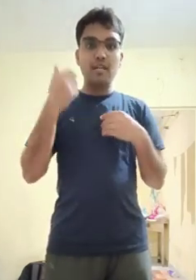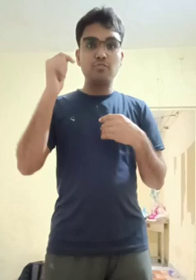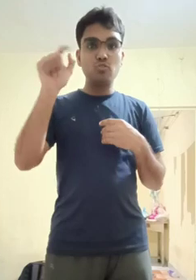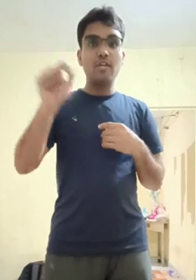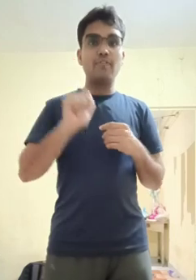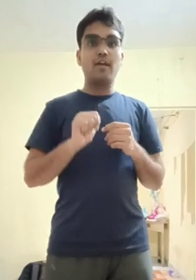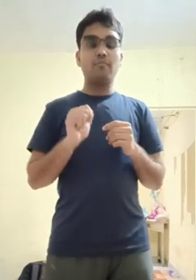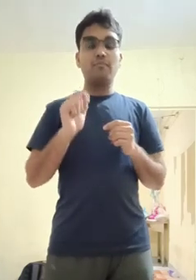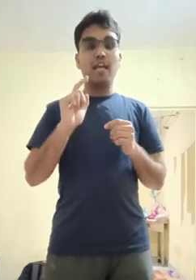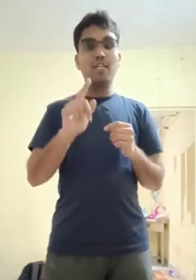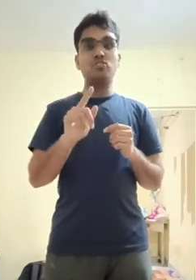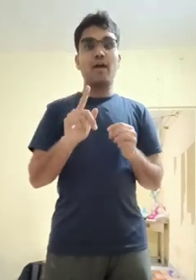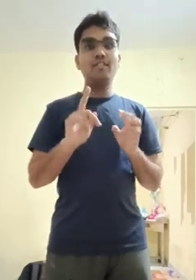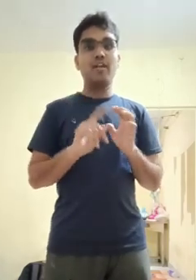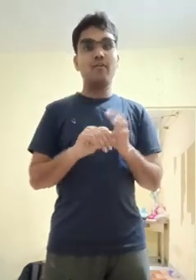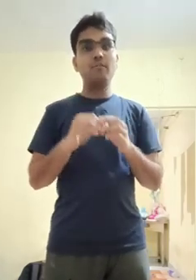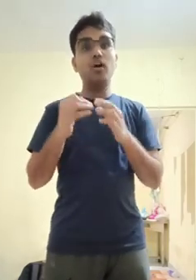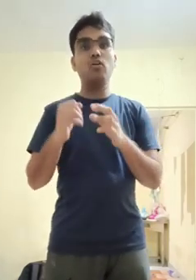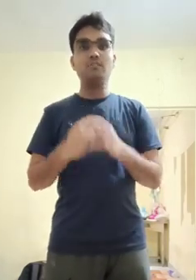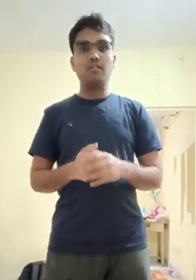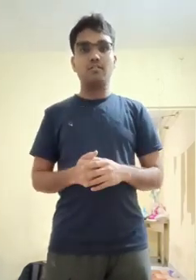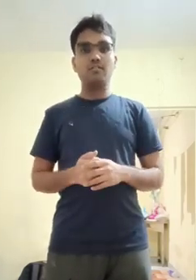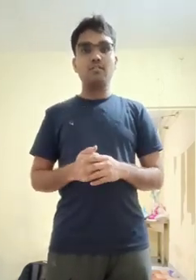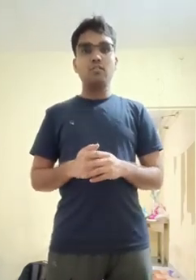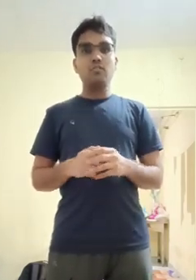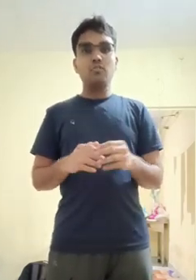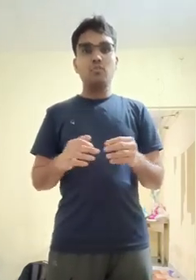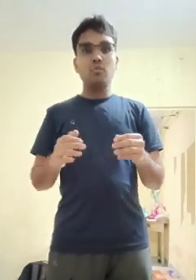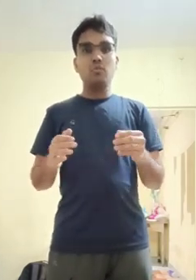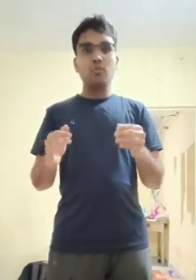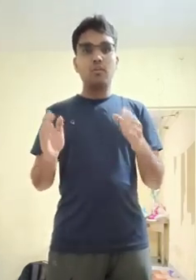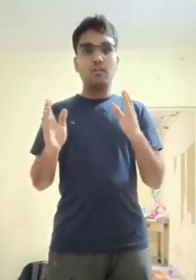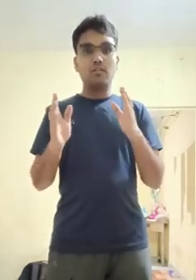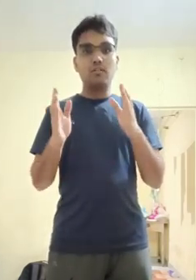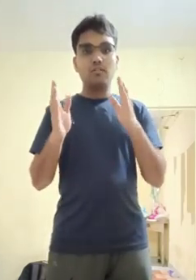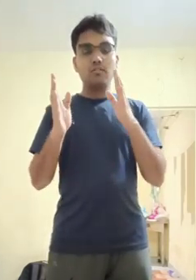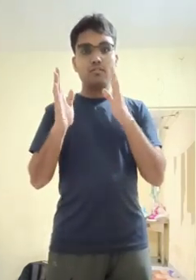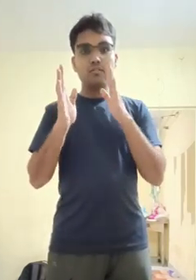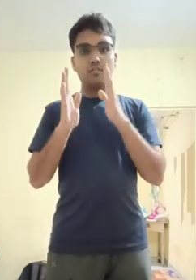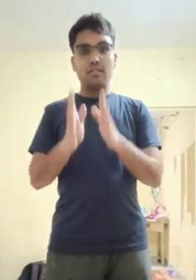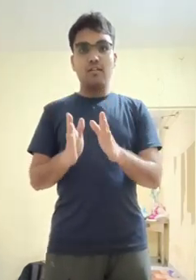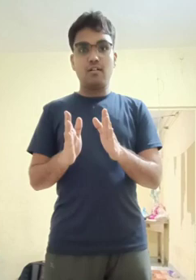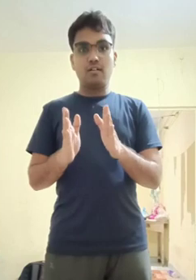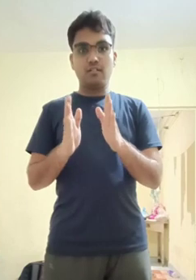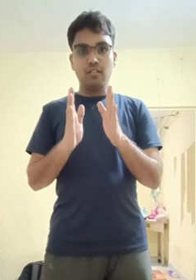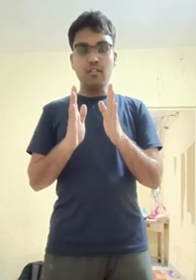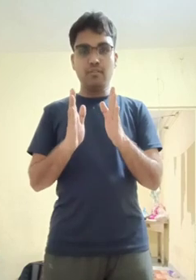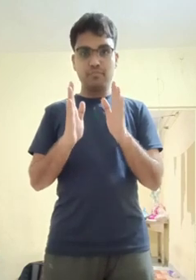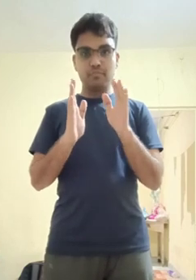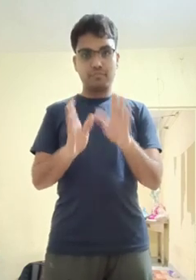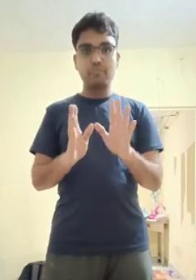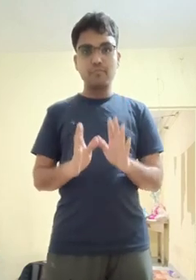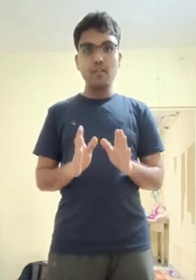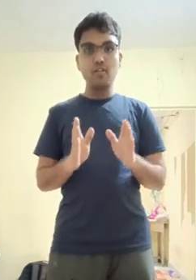to JVM. That's why JVM allows us to uh,